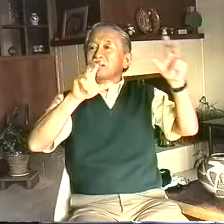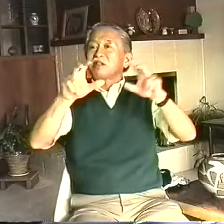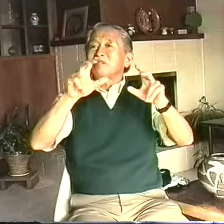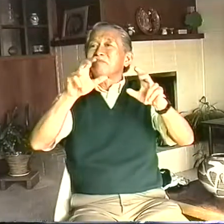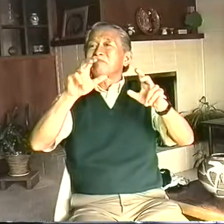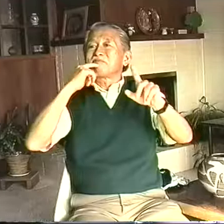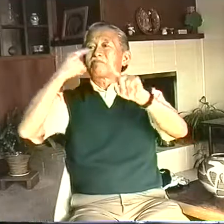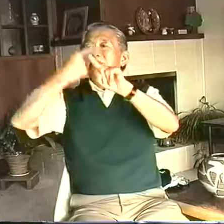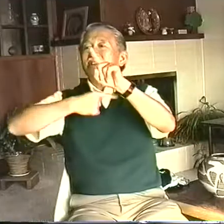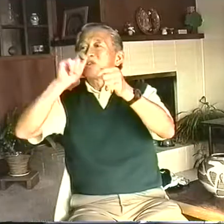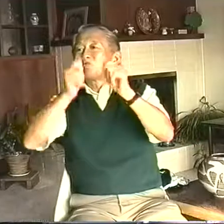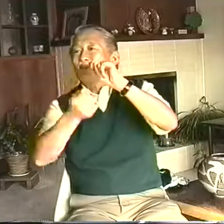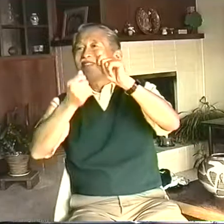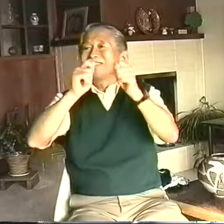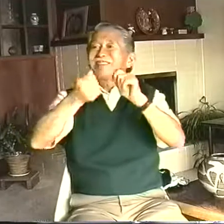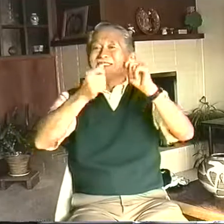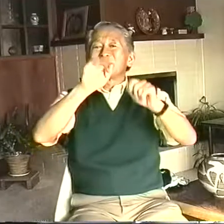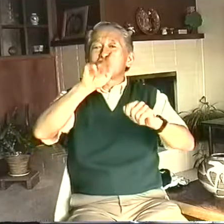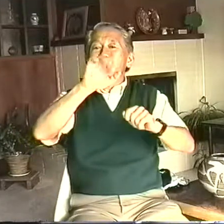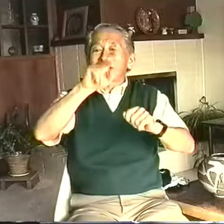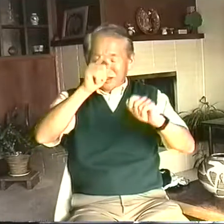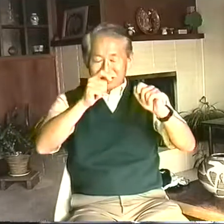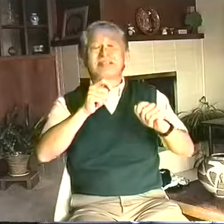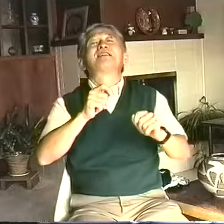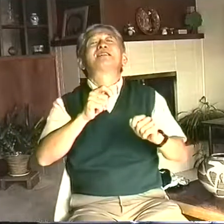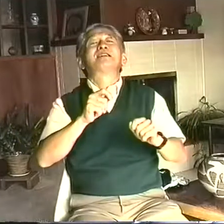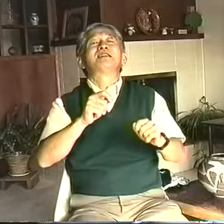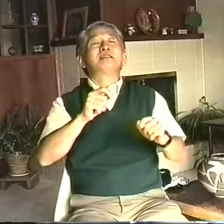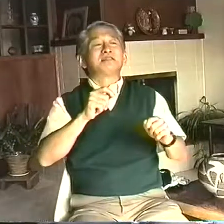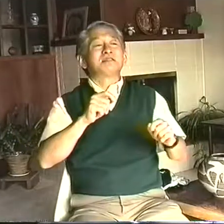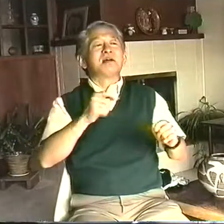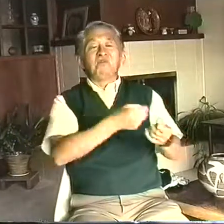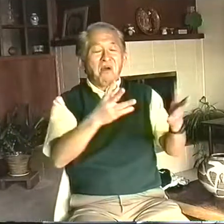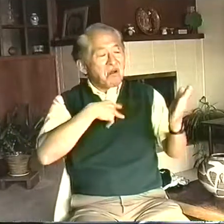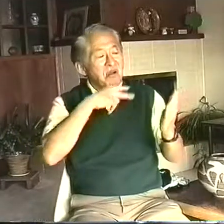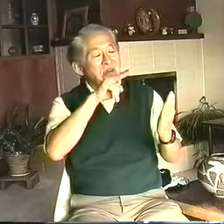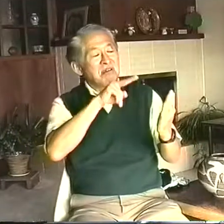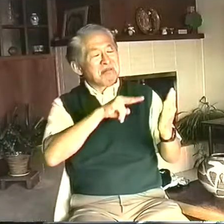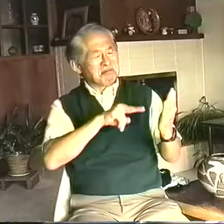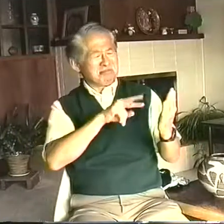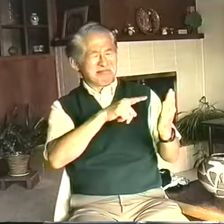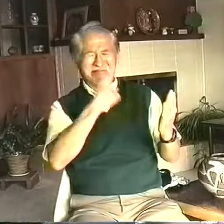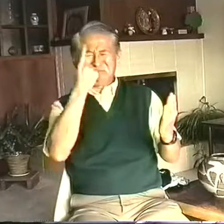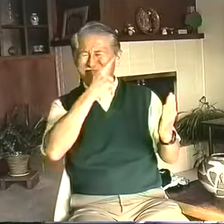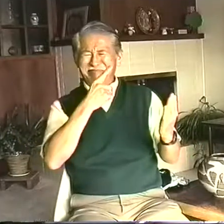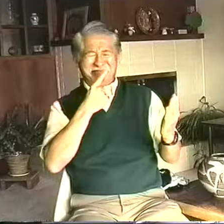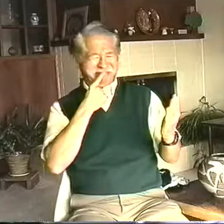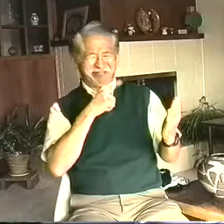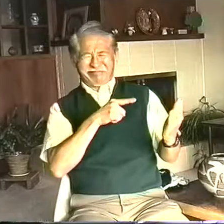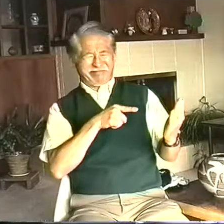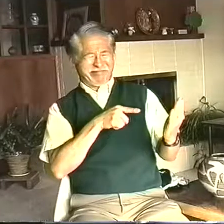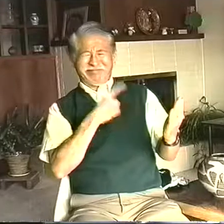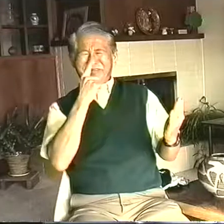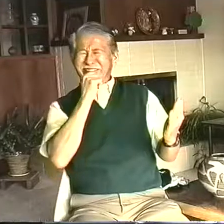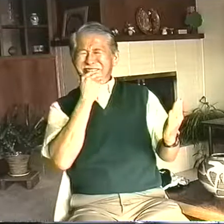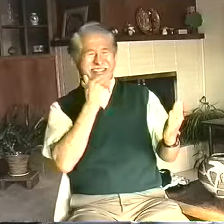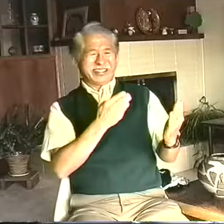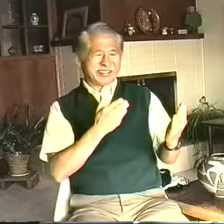information about the profit-sharing plan and the changes in the market. And I remember getting one of the releases, one of the